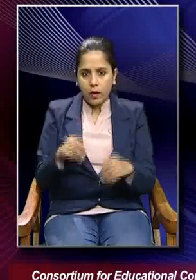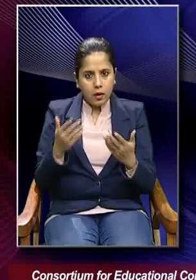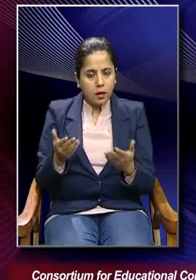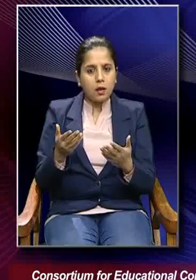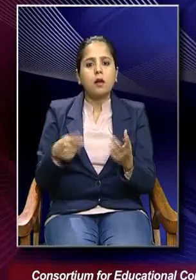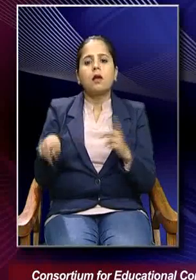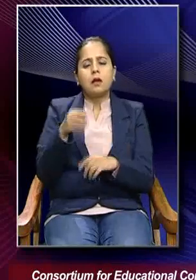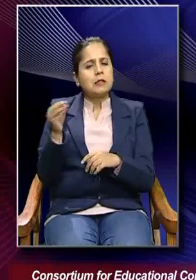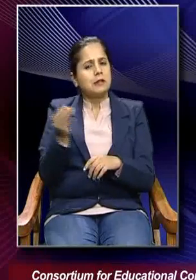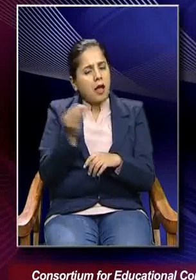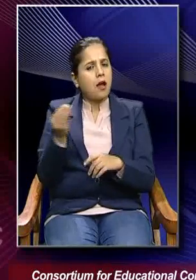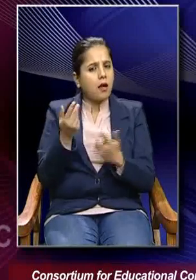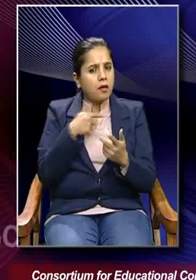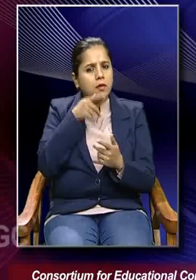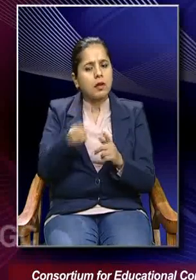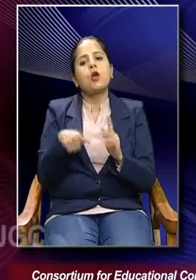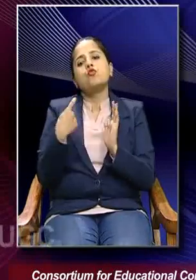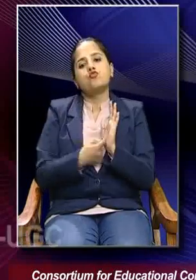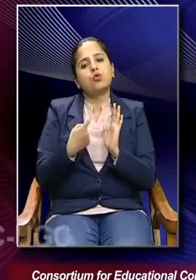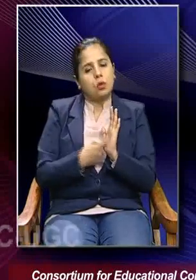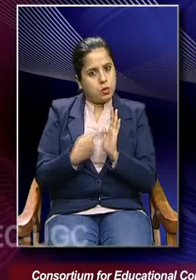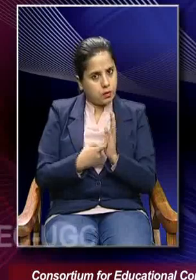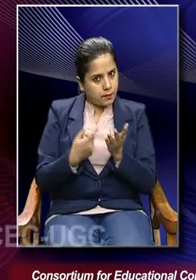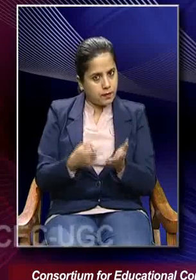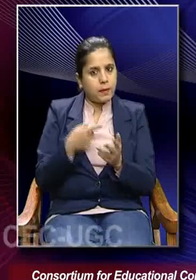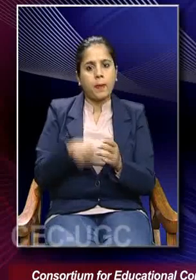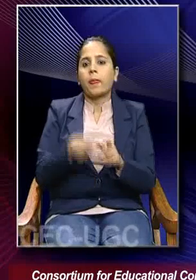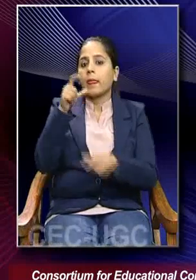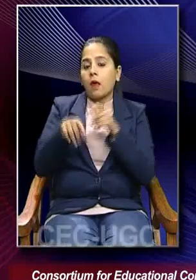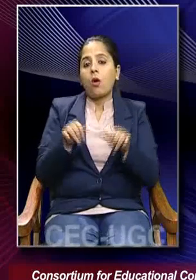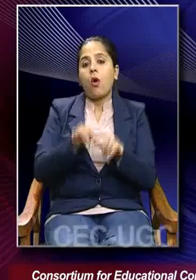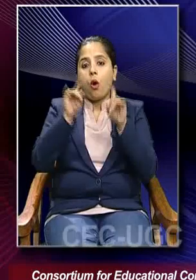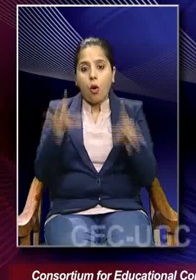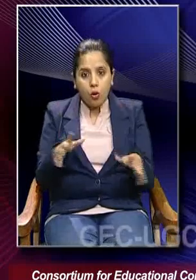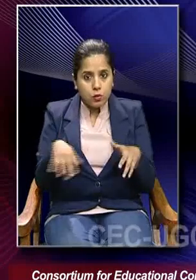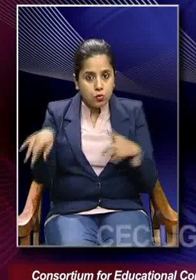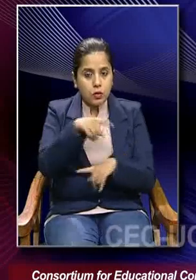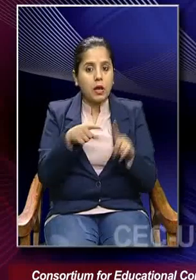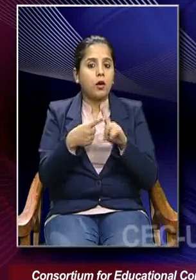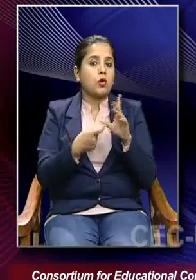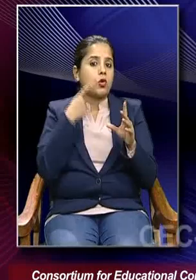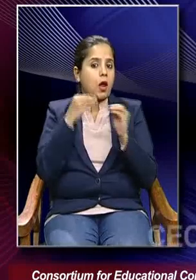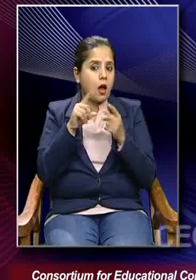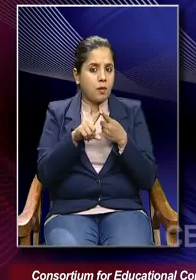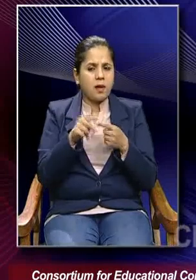of some principle which in the Australian tribe Durkheim uses the